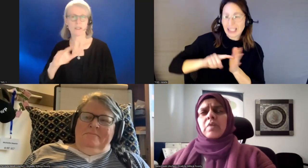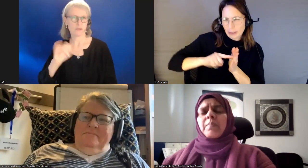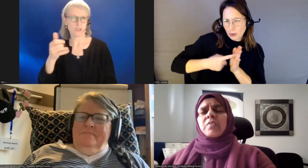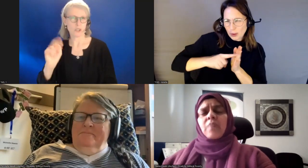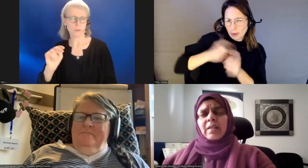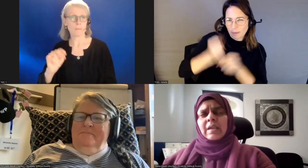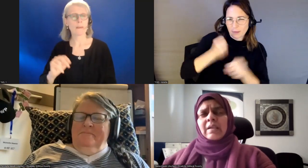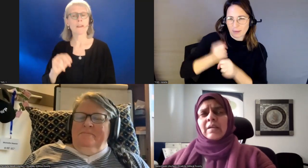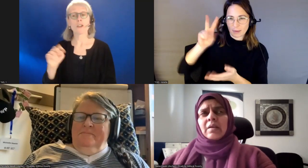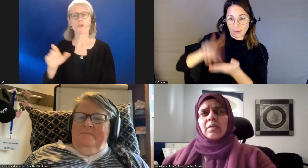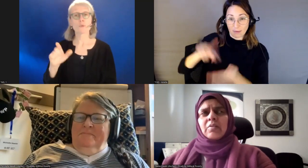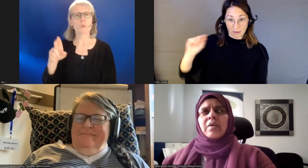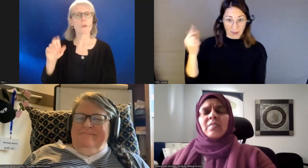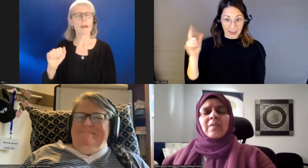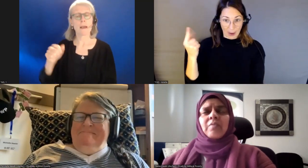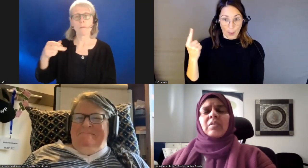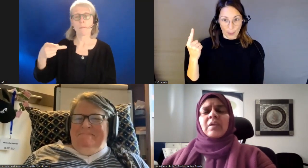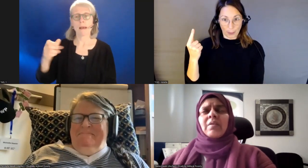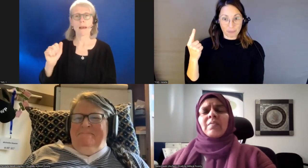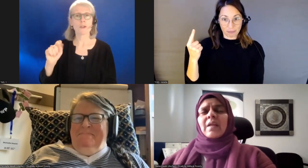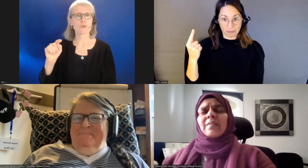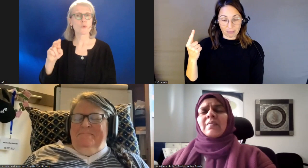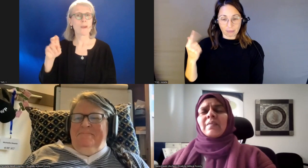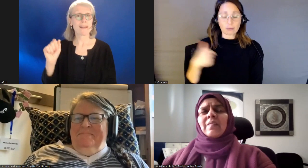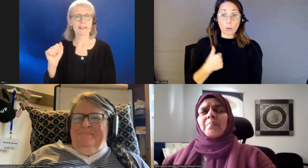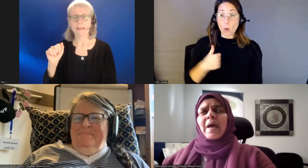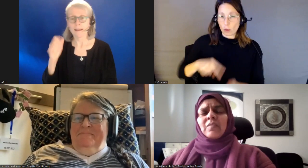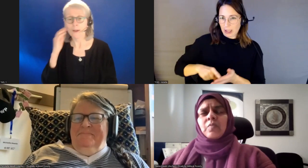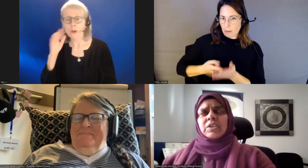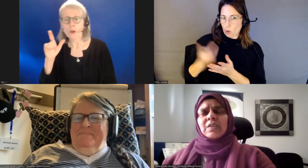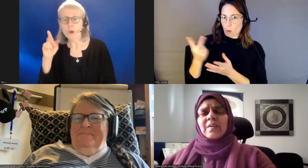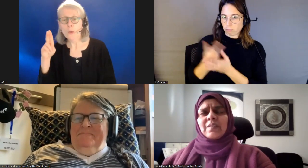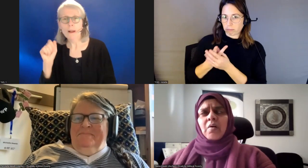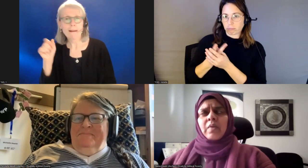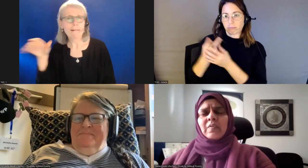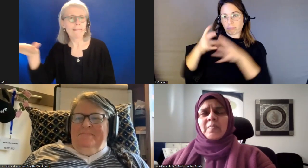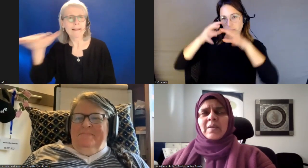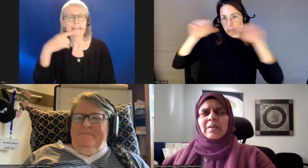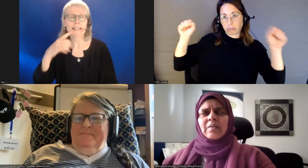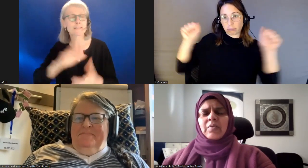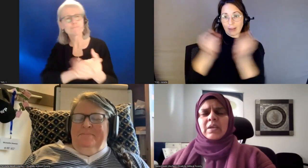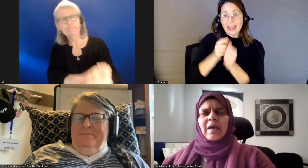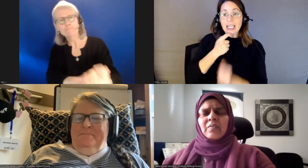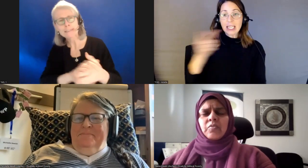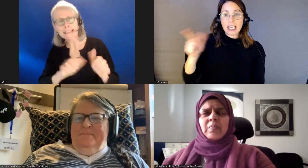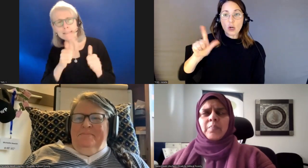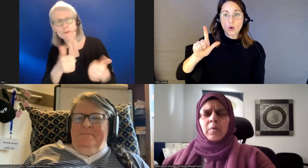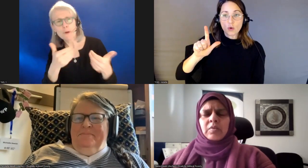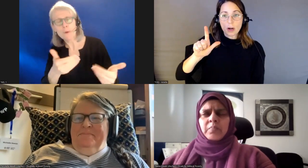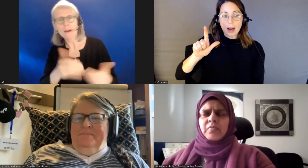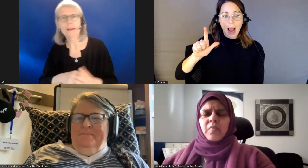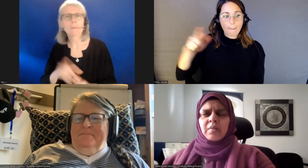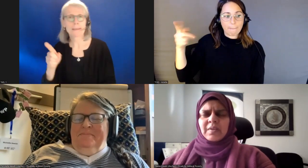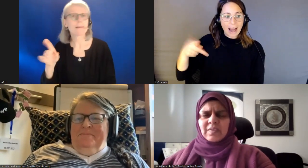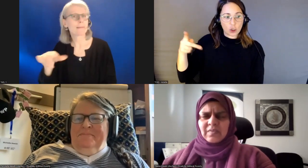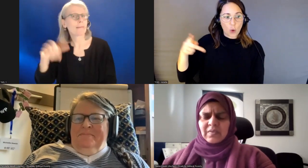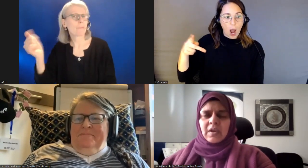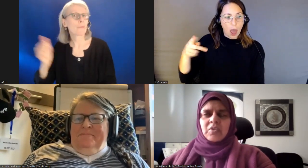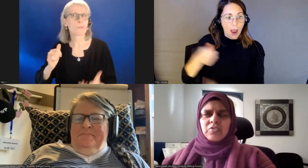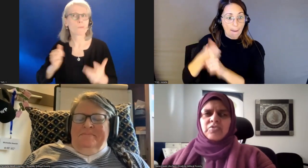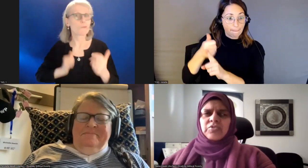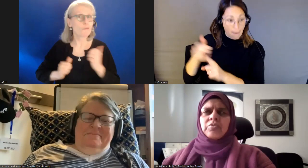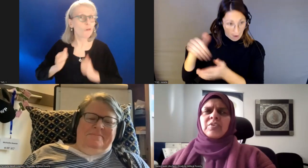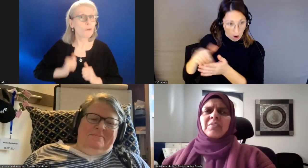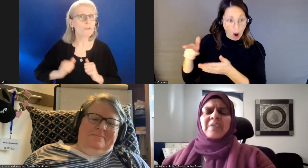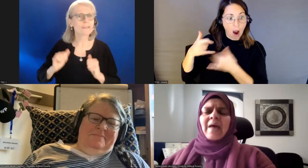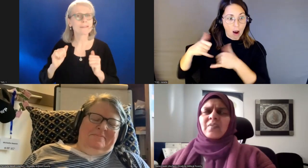with Luca Petruelli. Luca's out there and sends us his best wishes as always, but he has those important performances